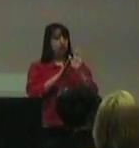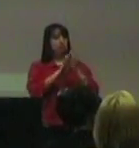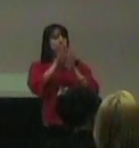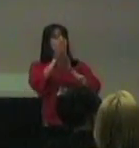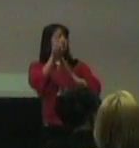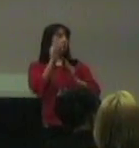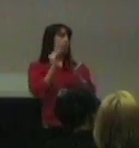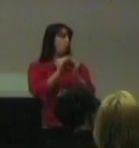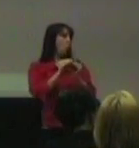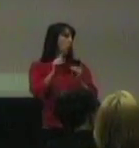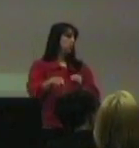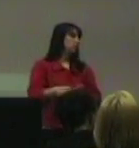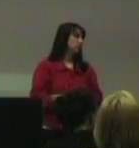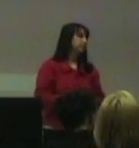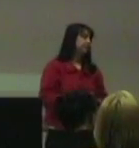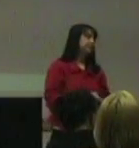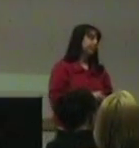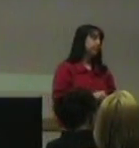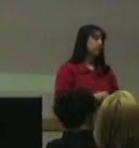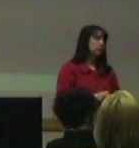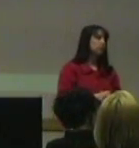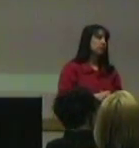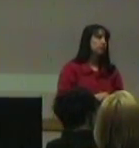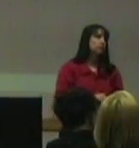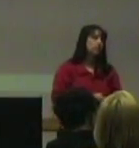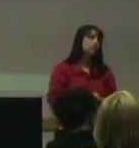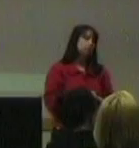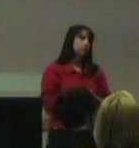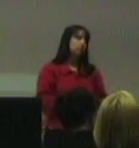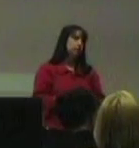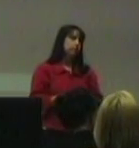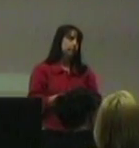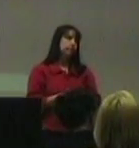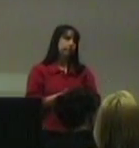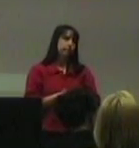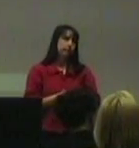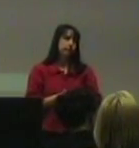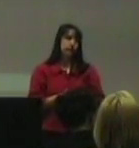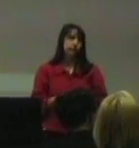And if they are, the deaf students are disenfranchised, so we definitely need more.